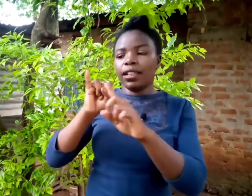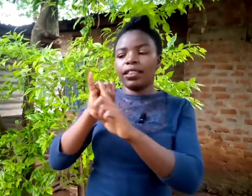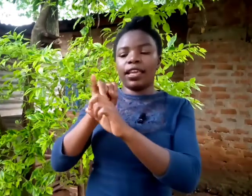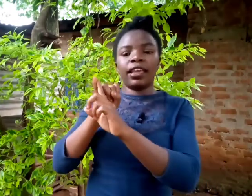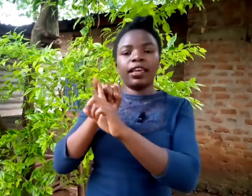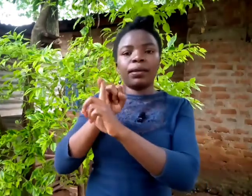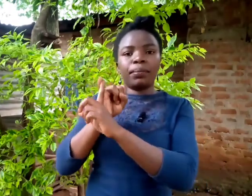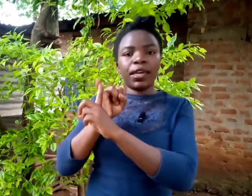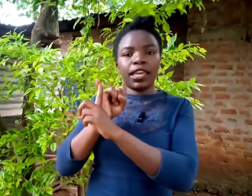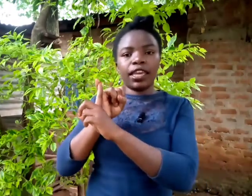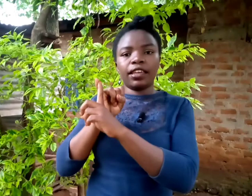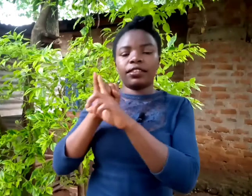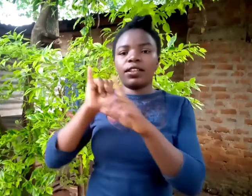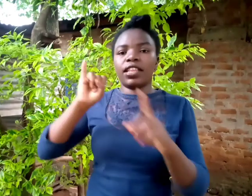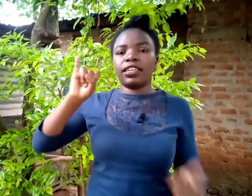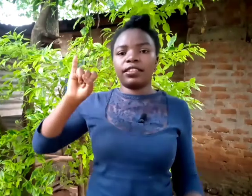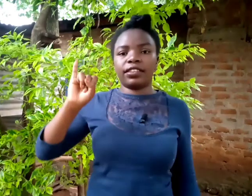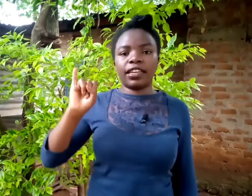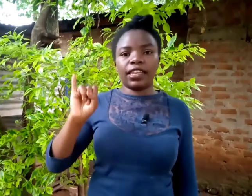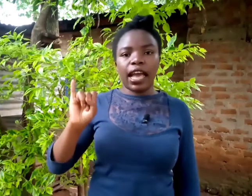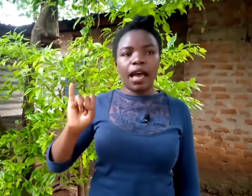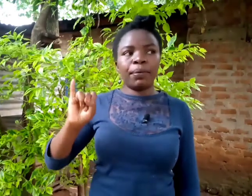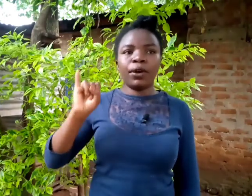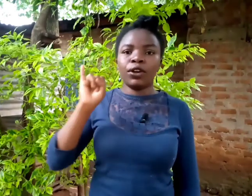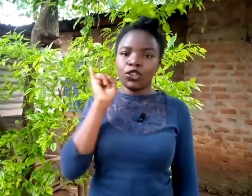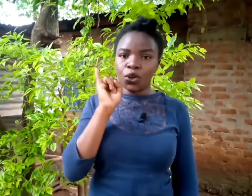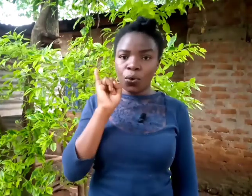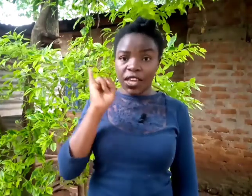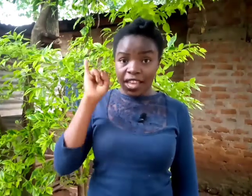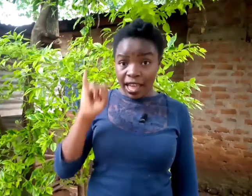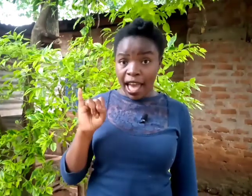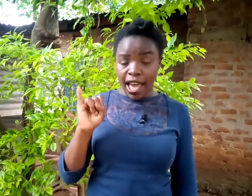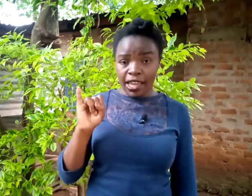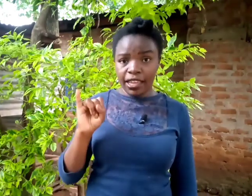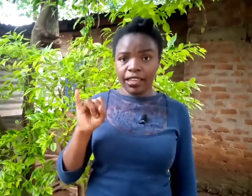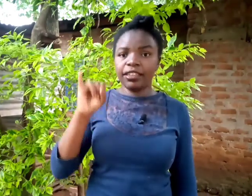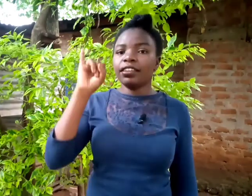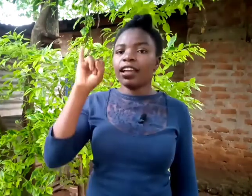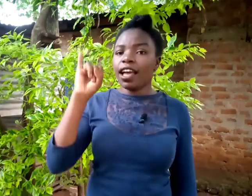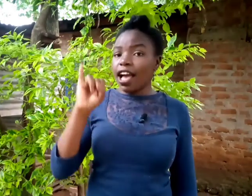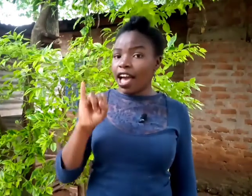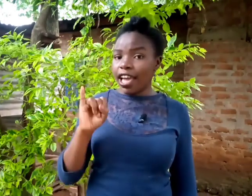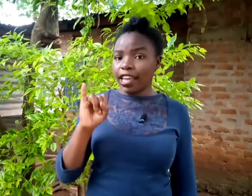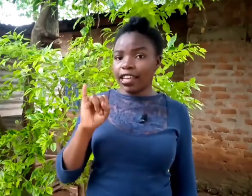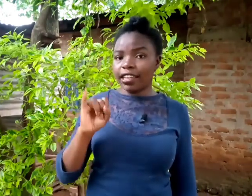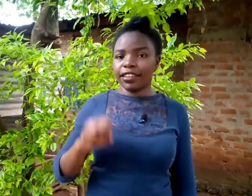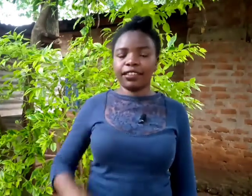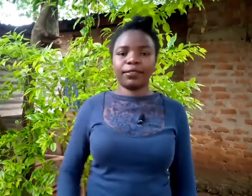the pinky is the one that is standing up, showing I. I.